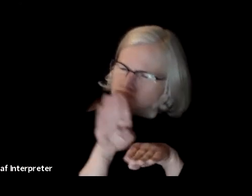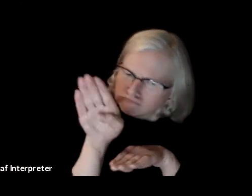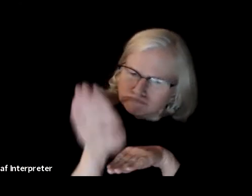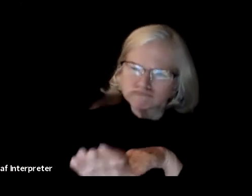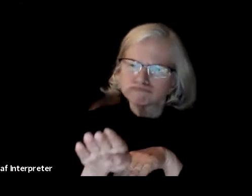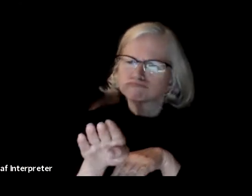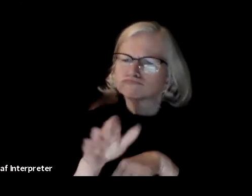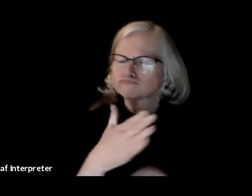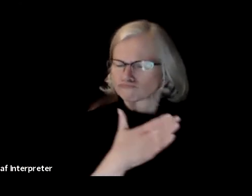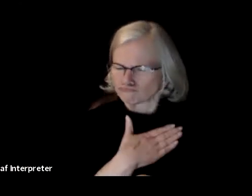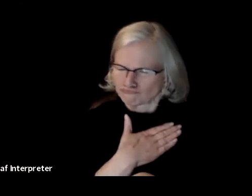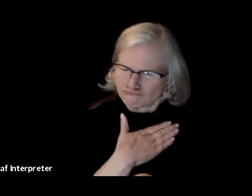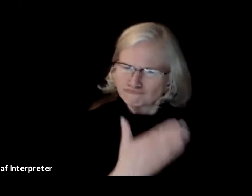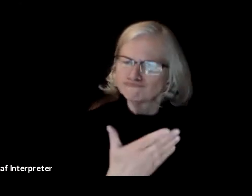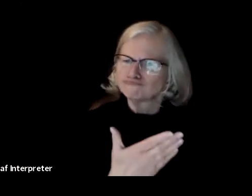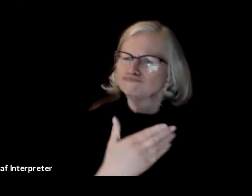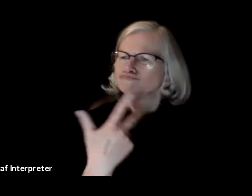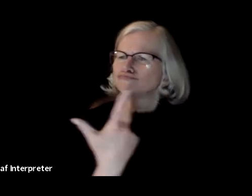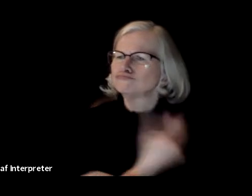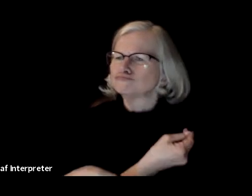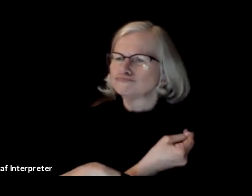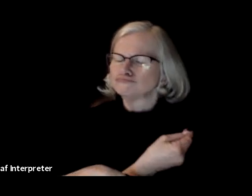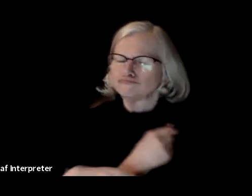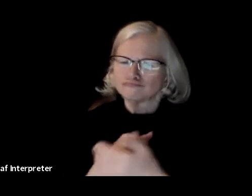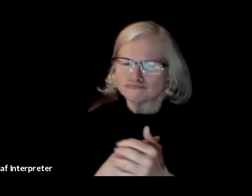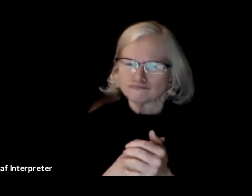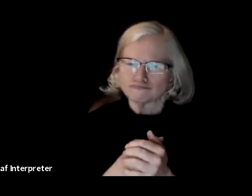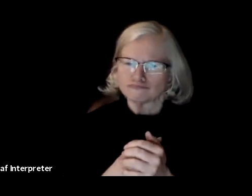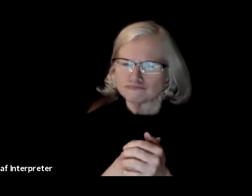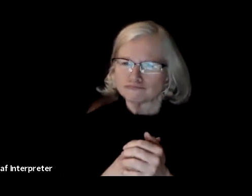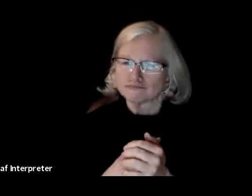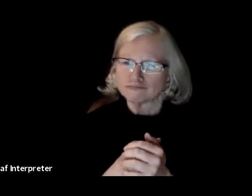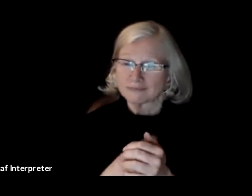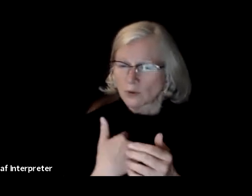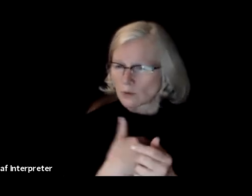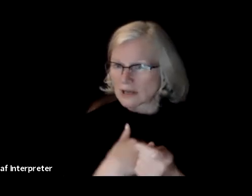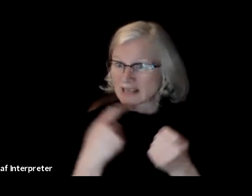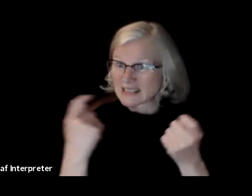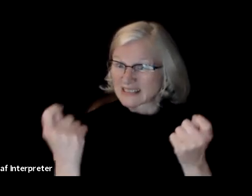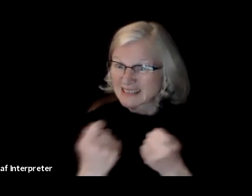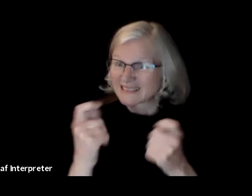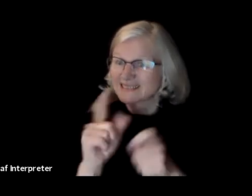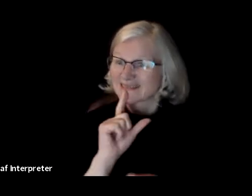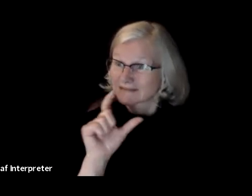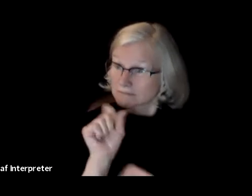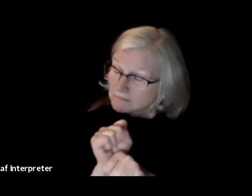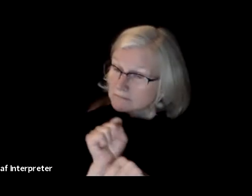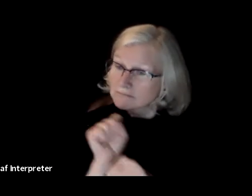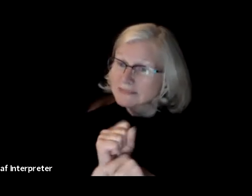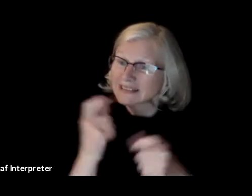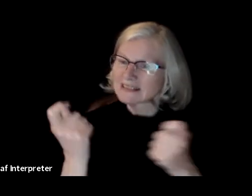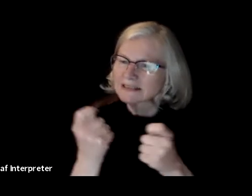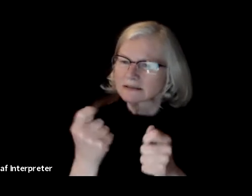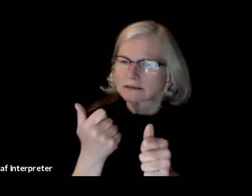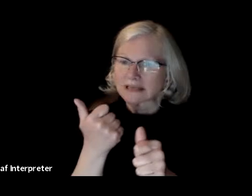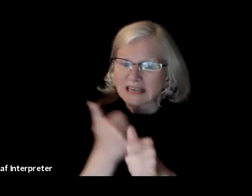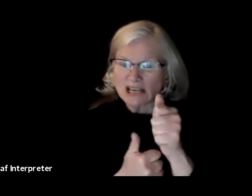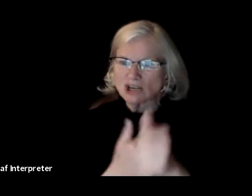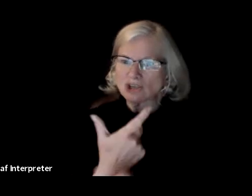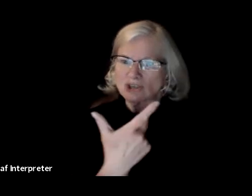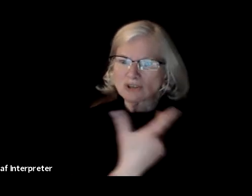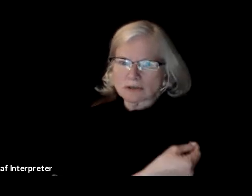And I do want you to know that we do celebrate, quite literally, with every vaccination clinic that has occurred in our